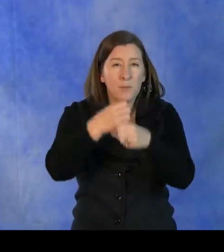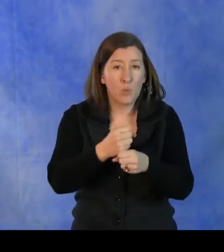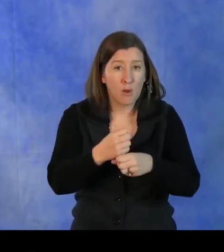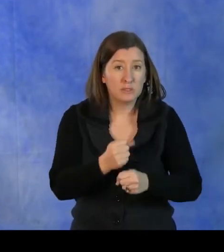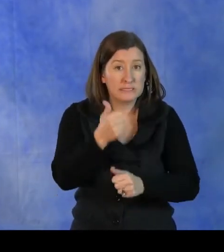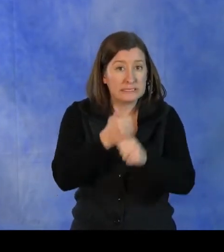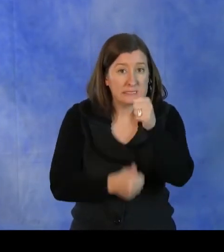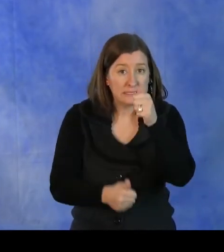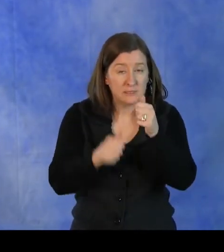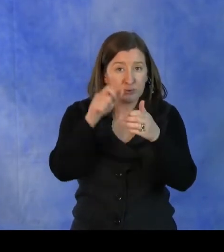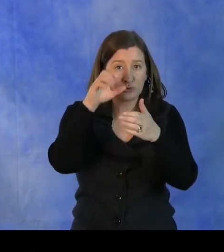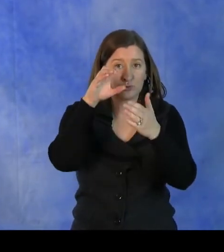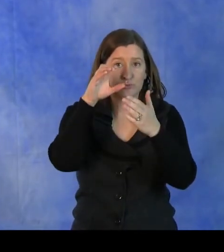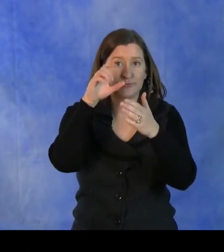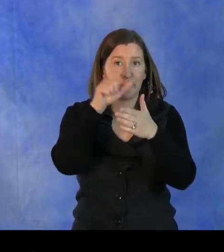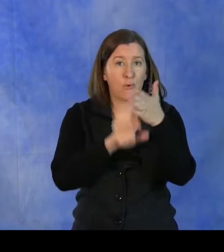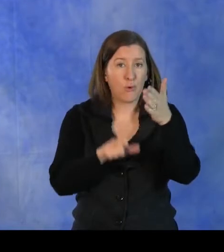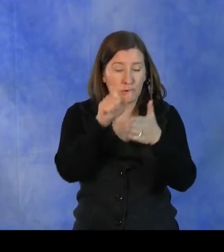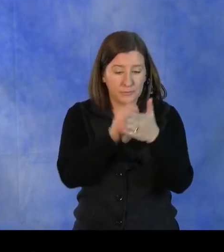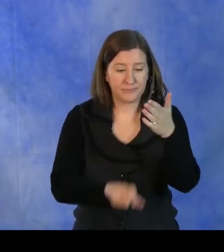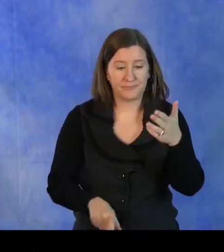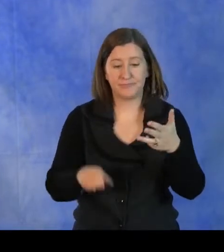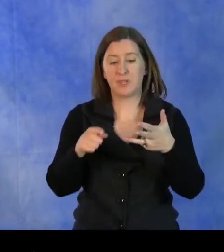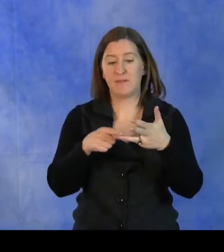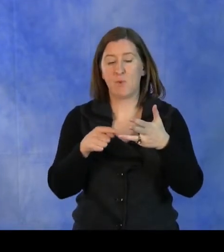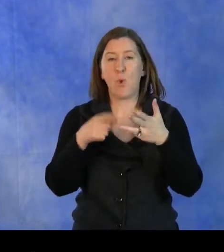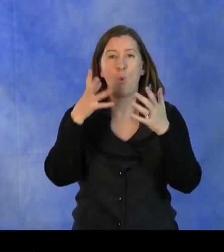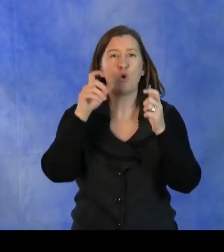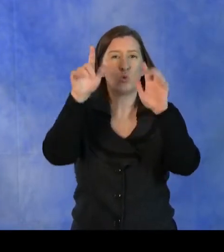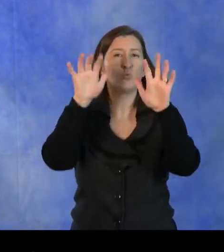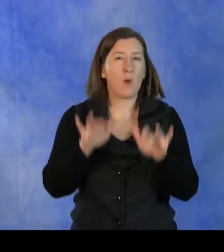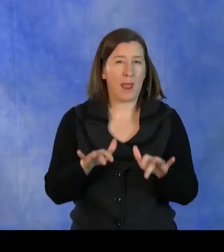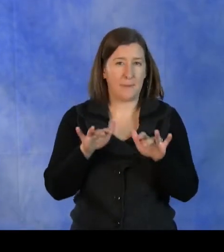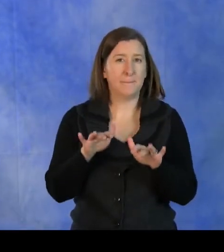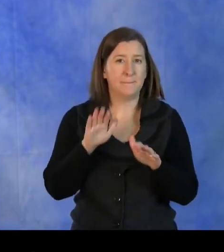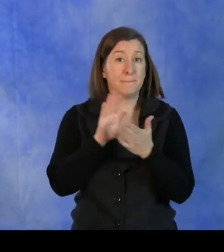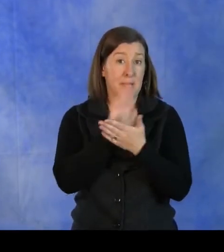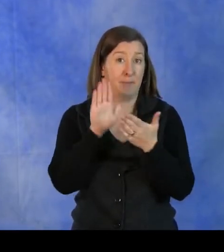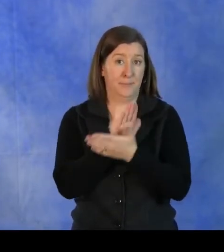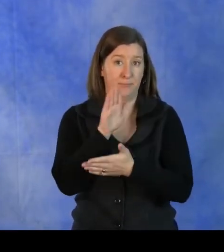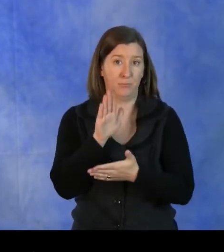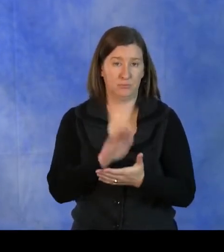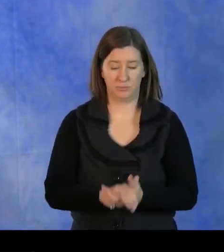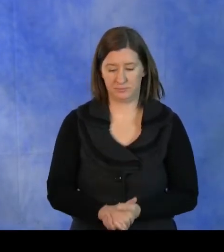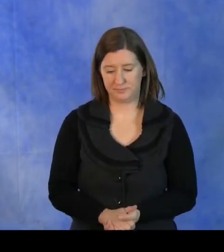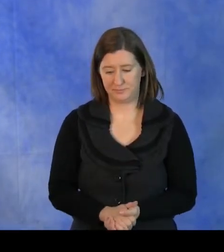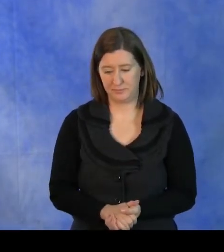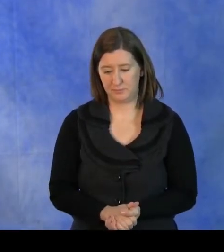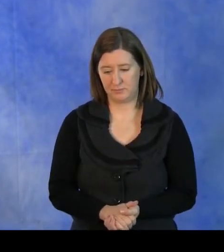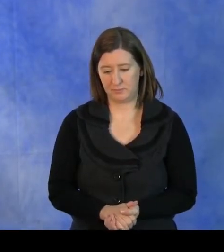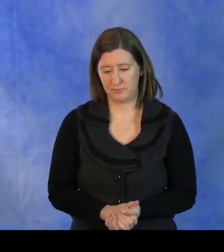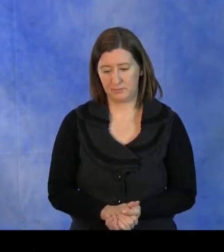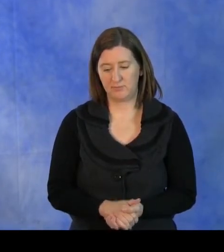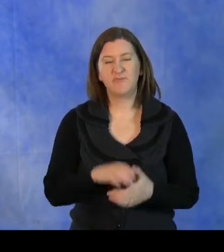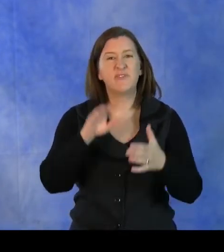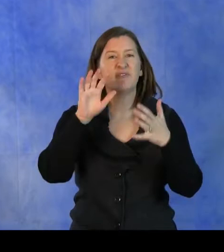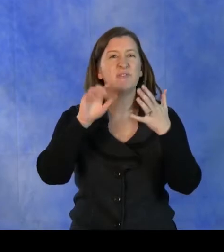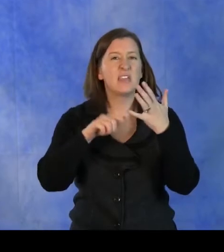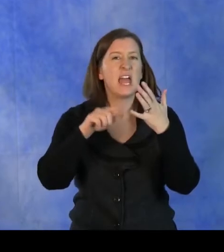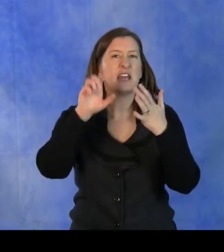And then third, we will summarize the article. And then fourth, you can type your